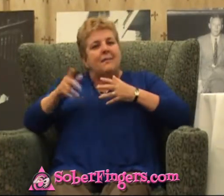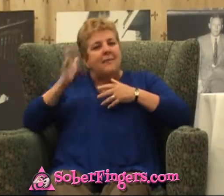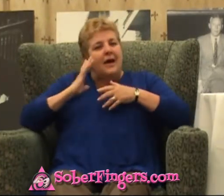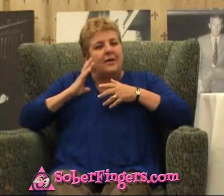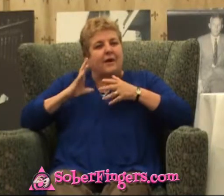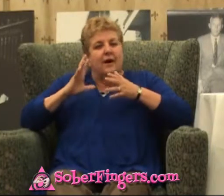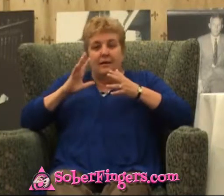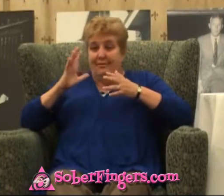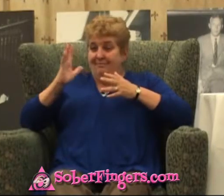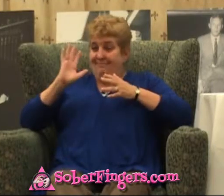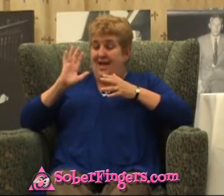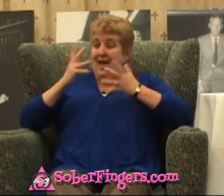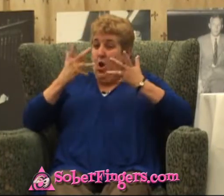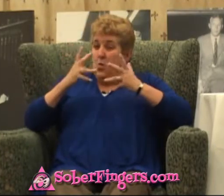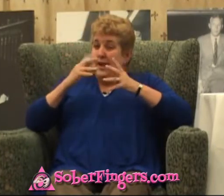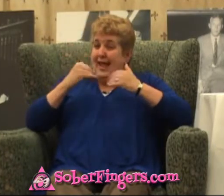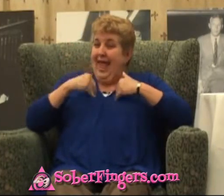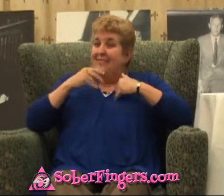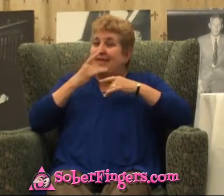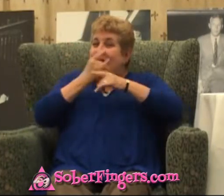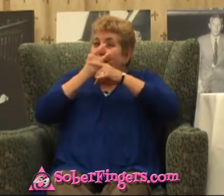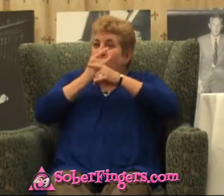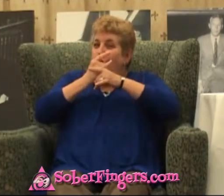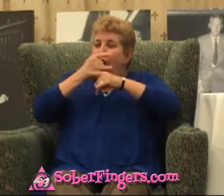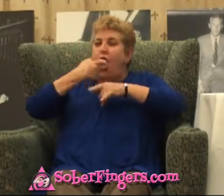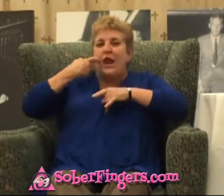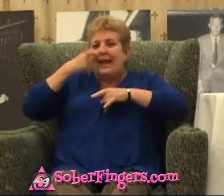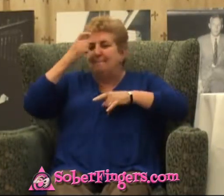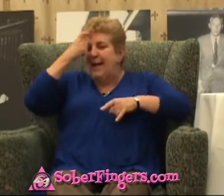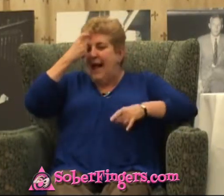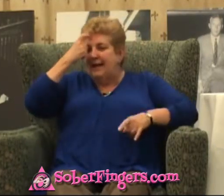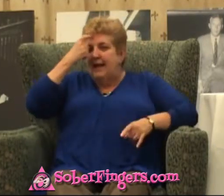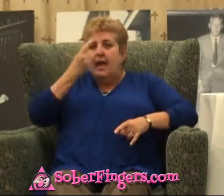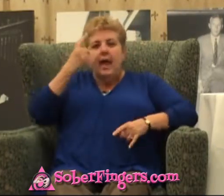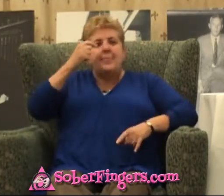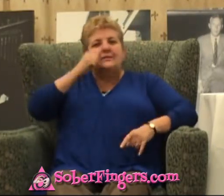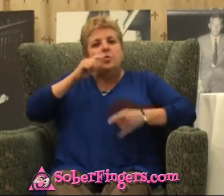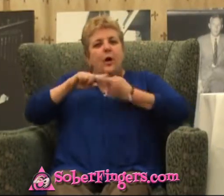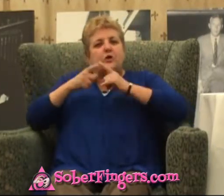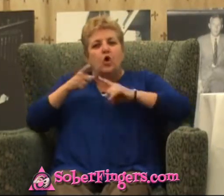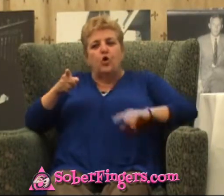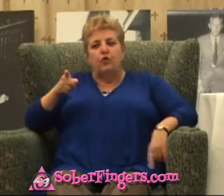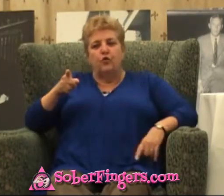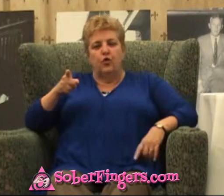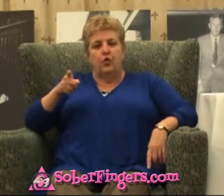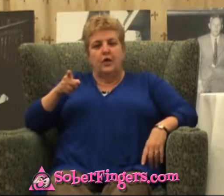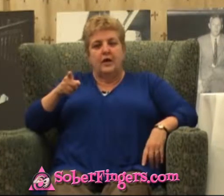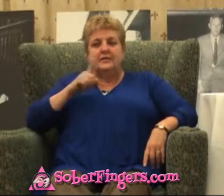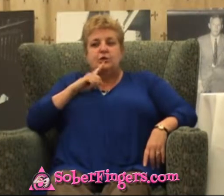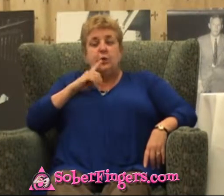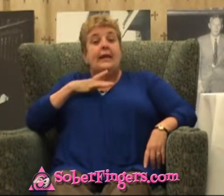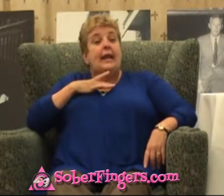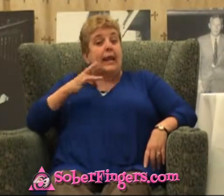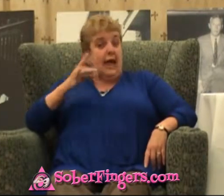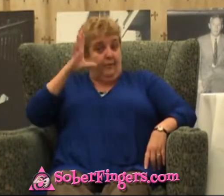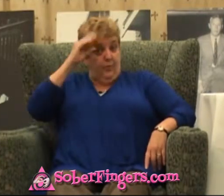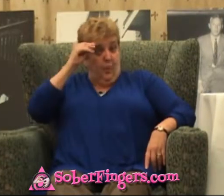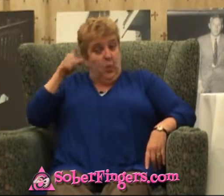alcoholic mind already, and I had one girlfriend that was particularly fond of the boys. And so what I would